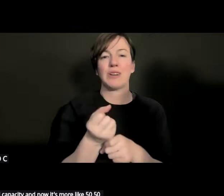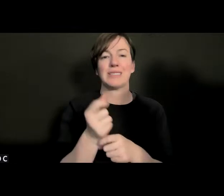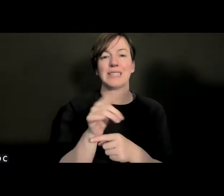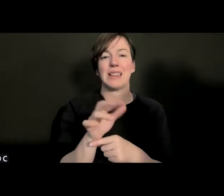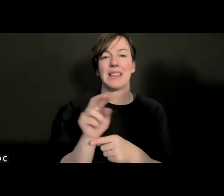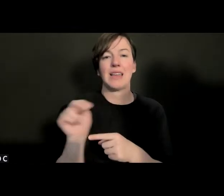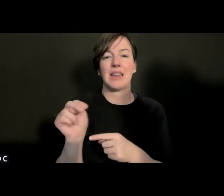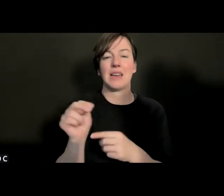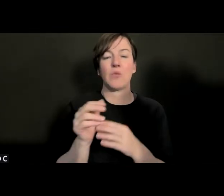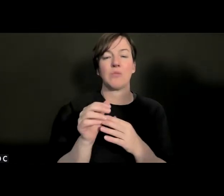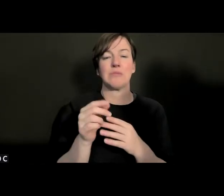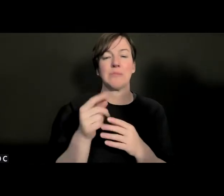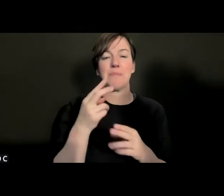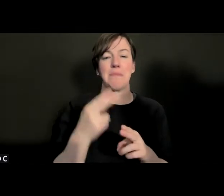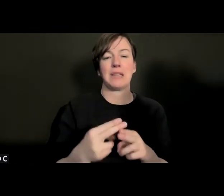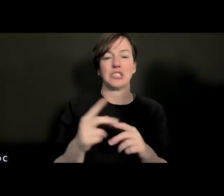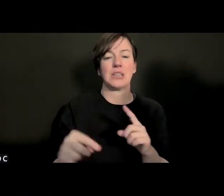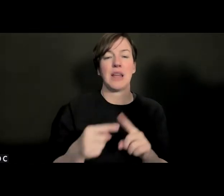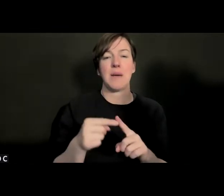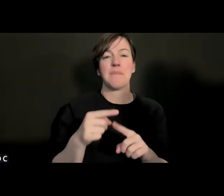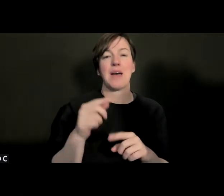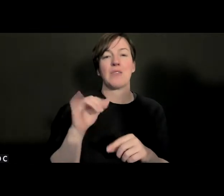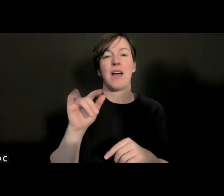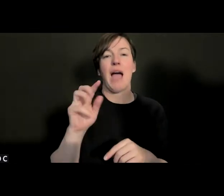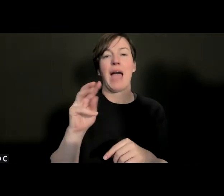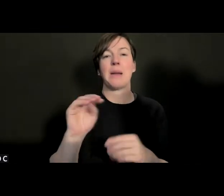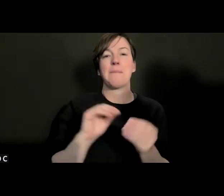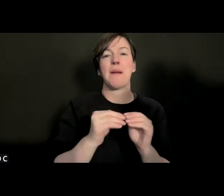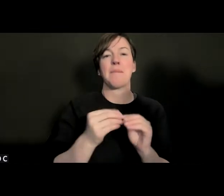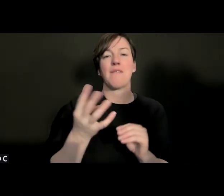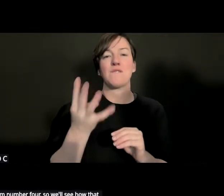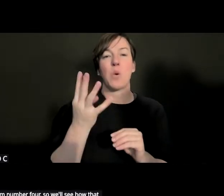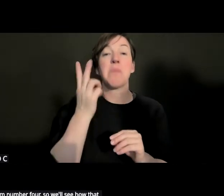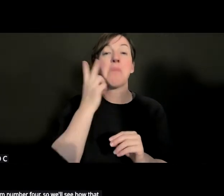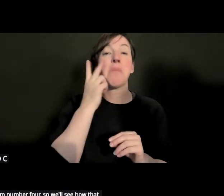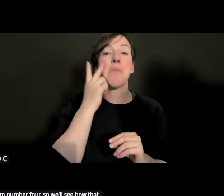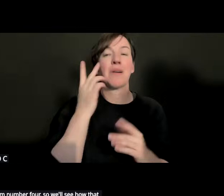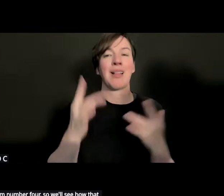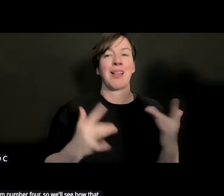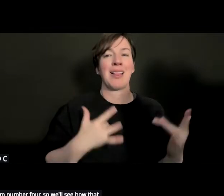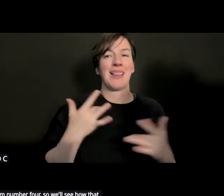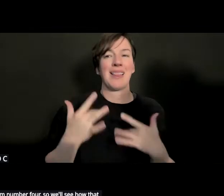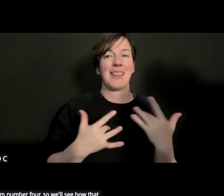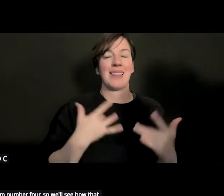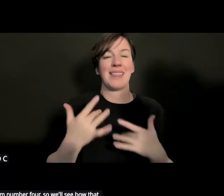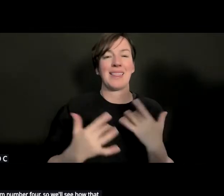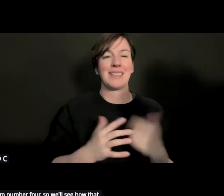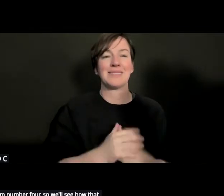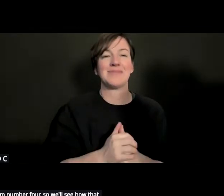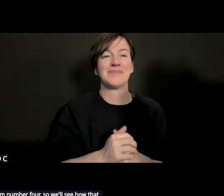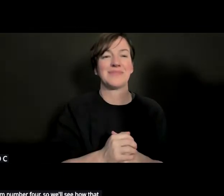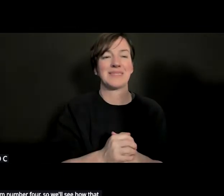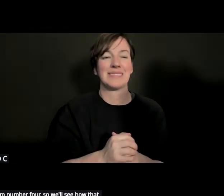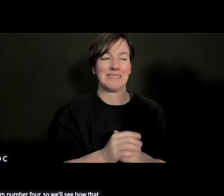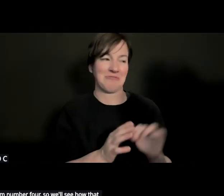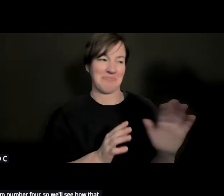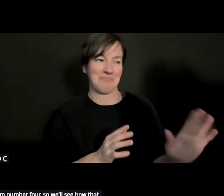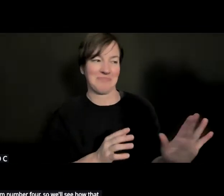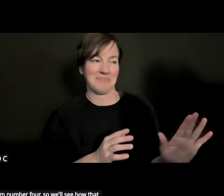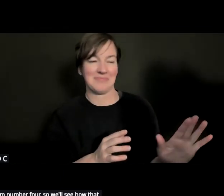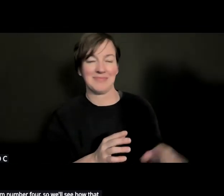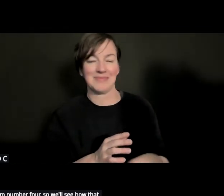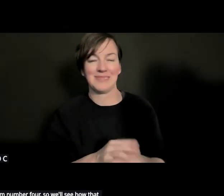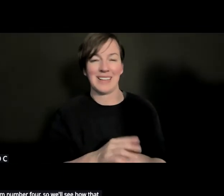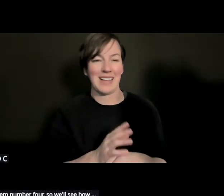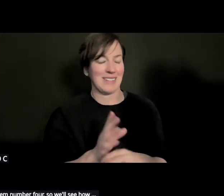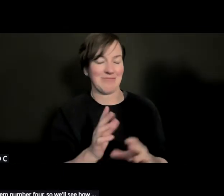was leading to about the item number 4. So we'll see how that goes. I'm excited. It's excited. This is exciting. Sorry, No, it's giving you great. more work. It's also more